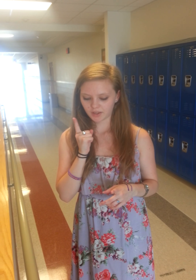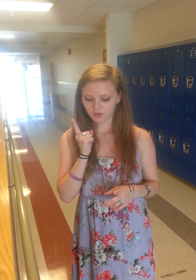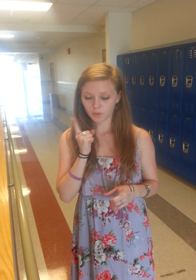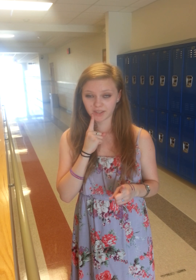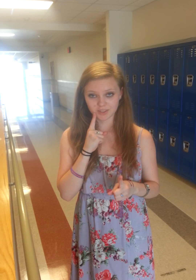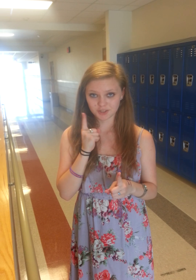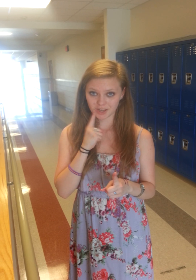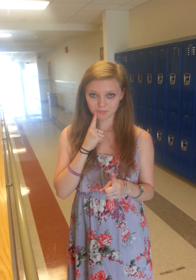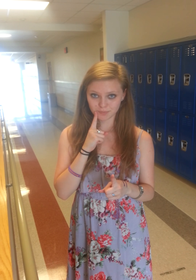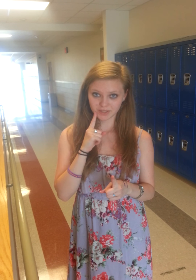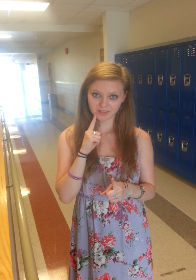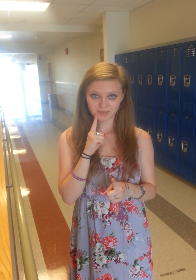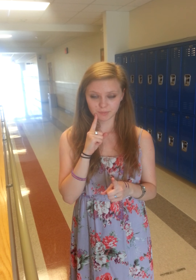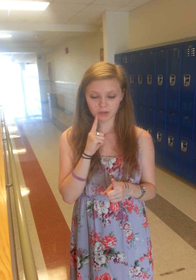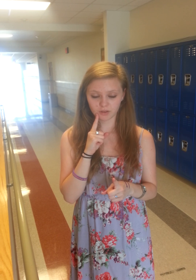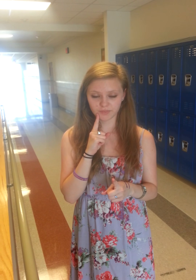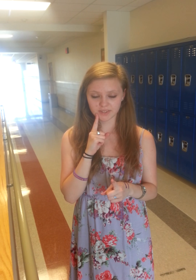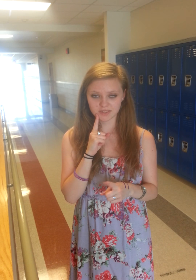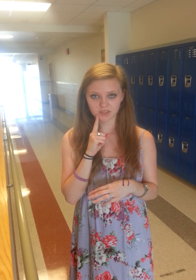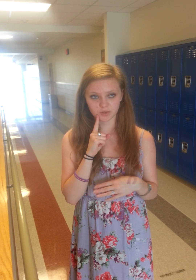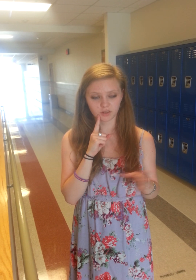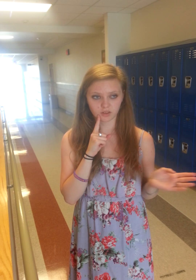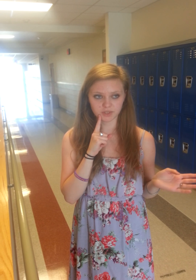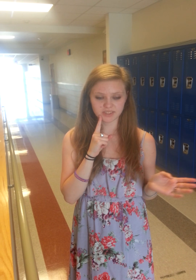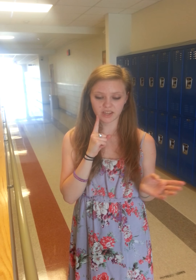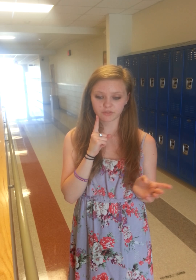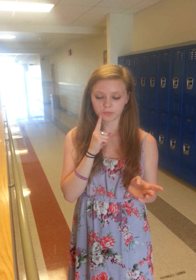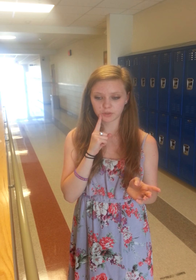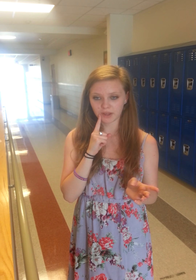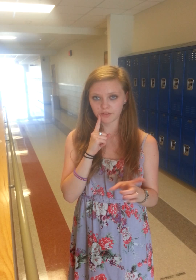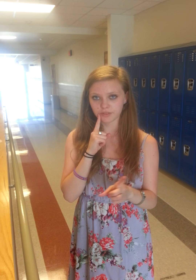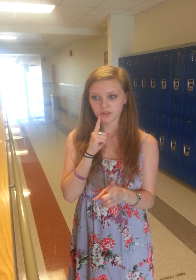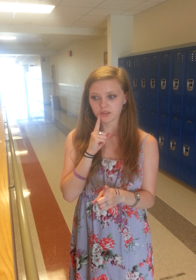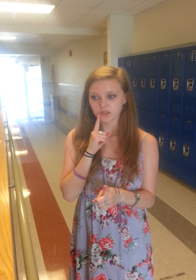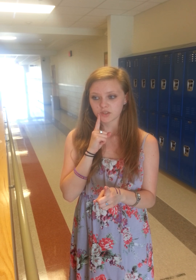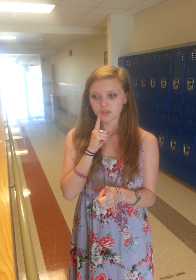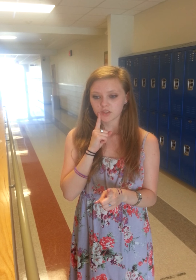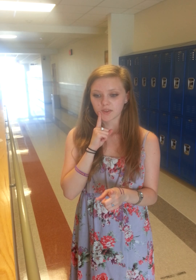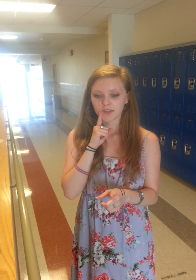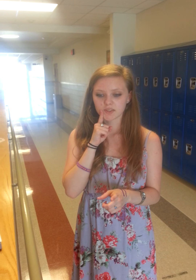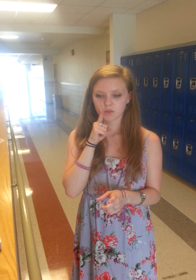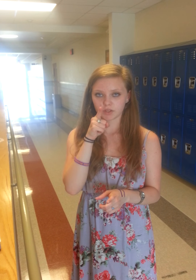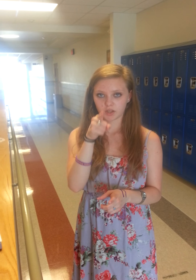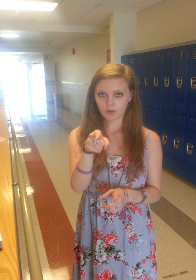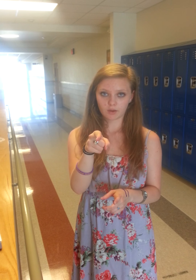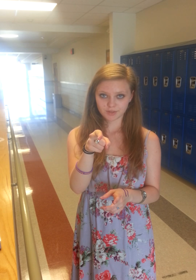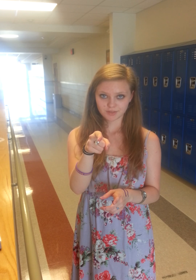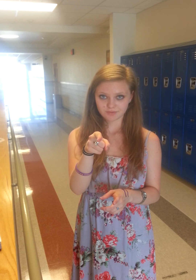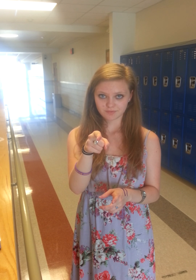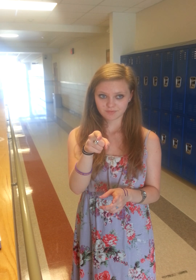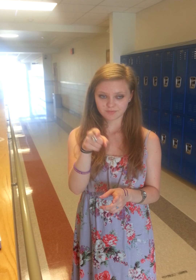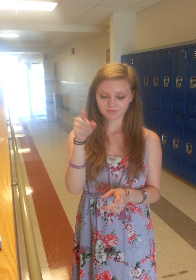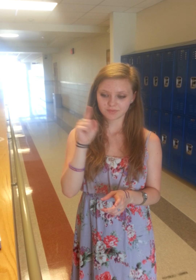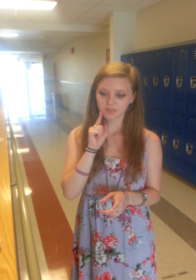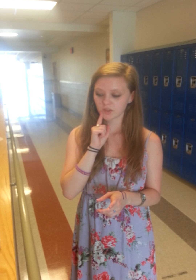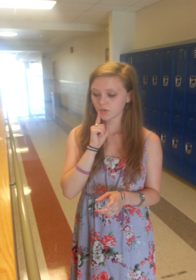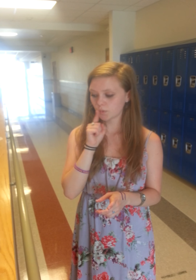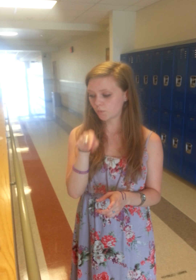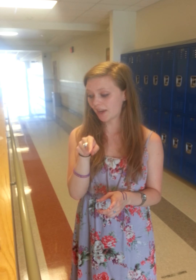one hand shape, palm facing your non-dominant side from your mouth, and it's going to go out.